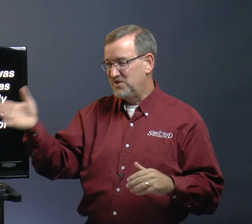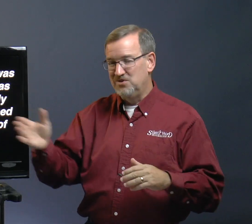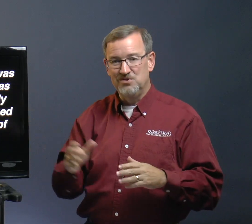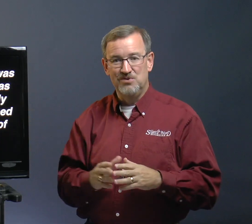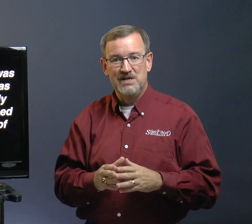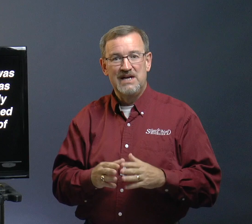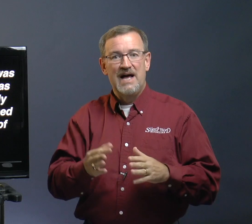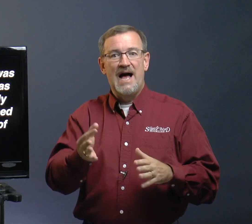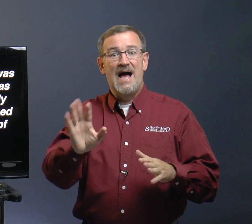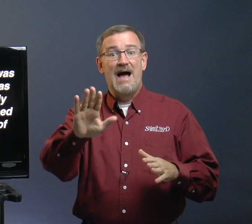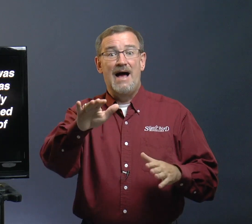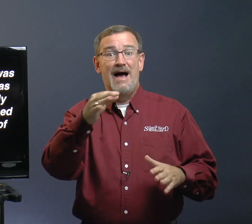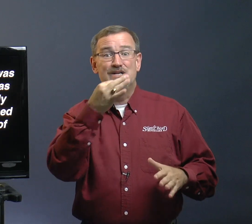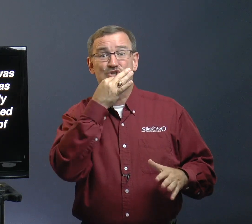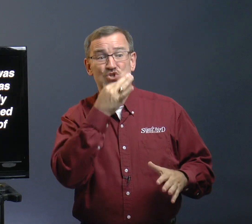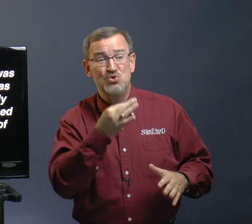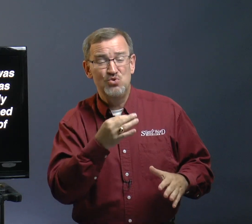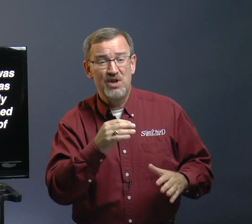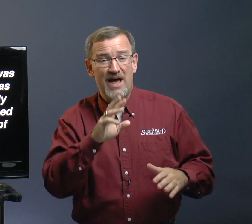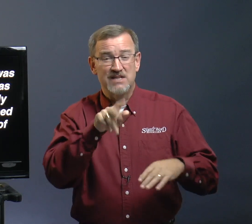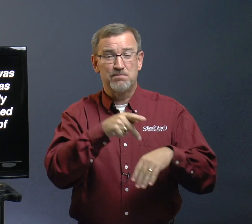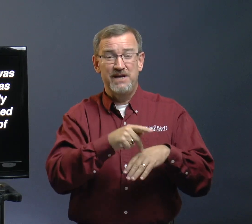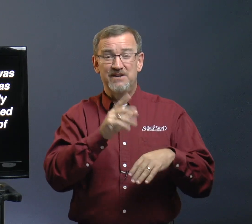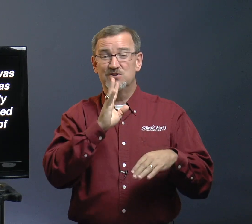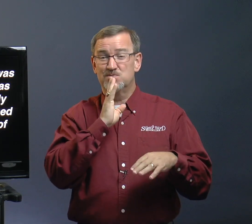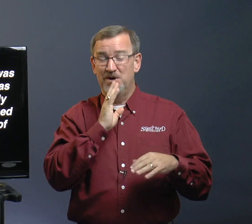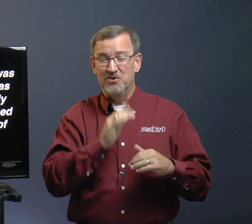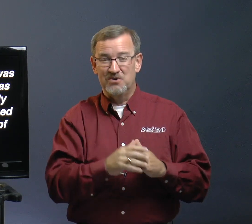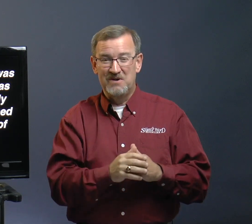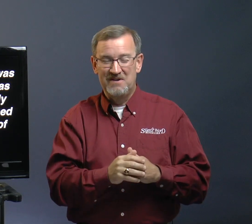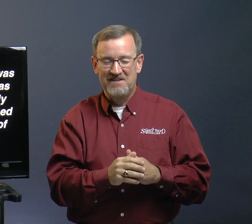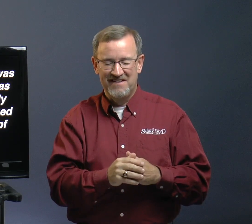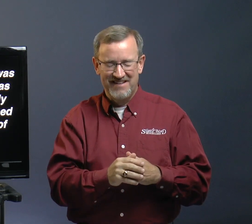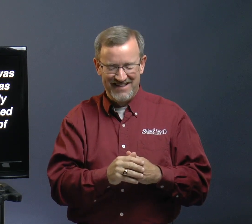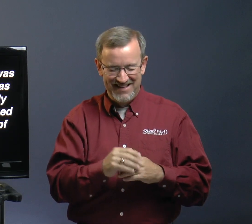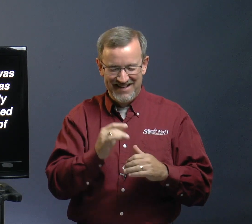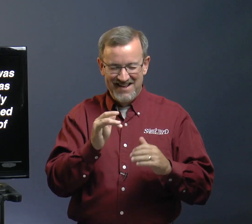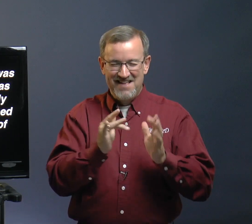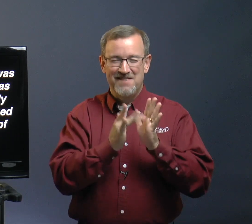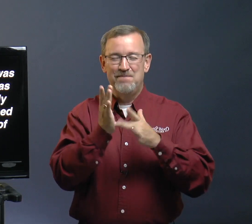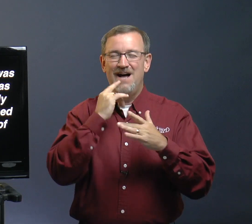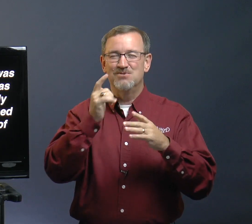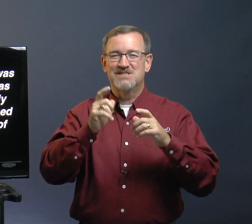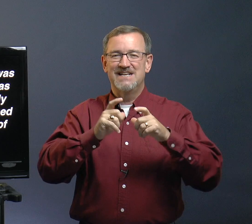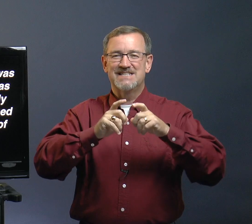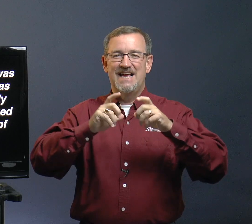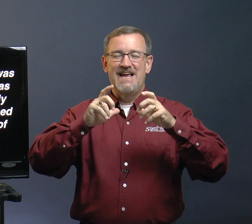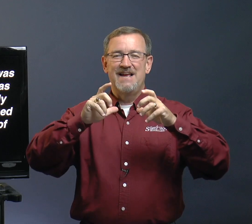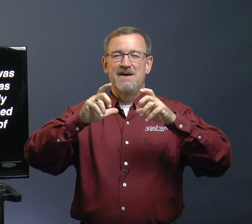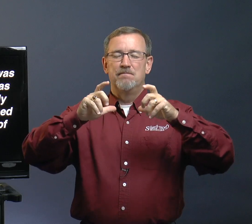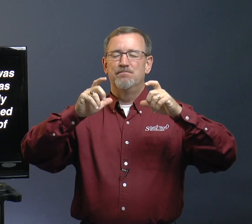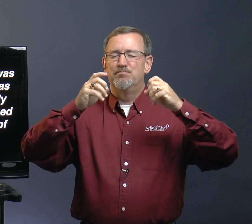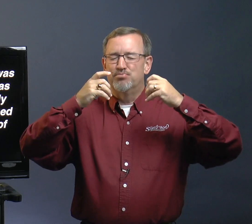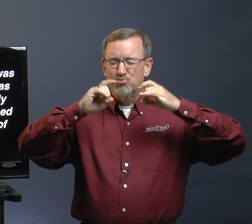you. As soon as Peter spoke, the Bible says a